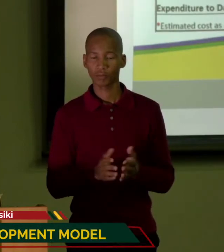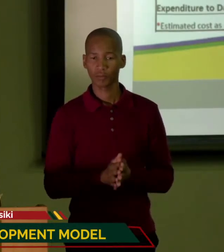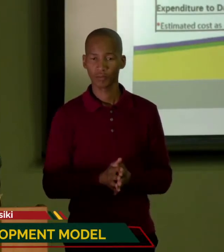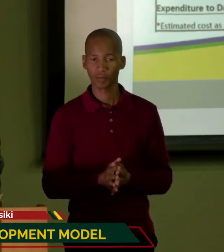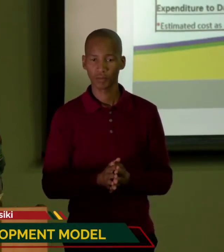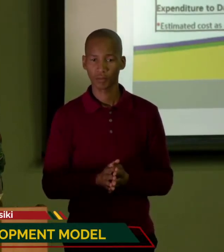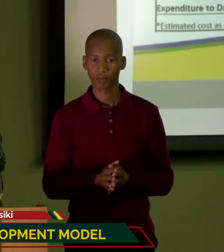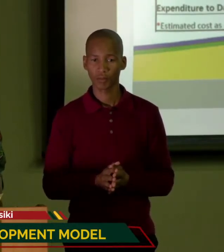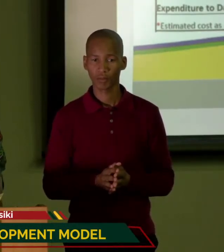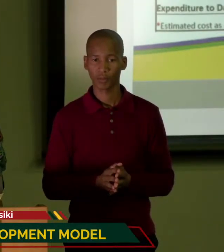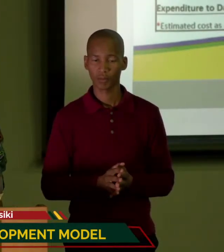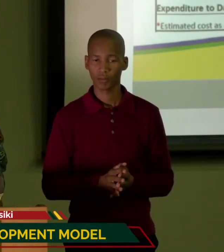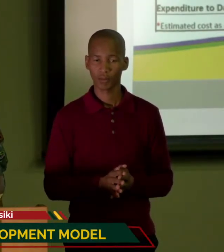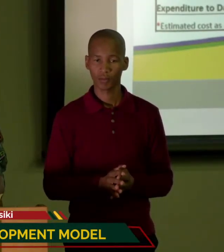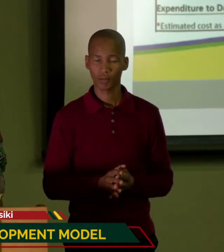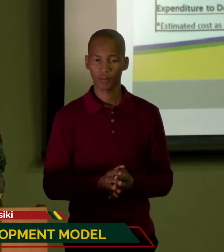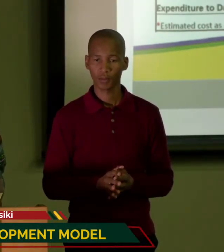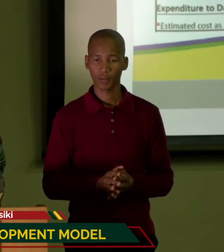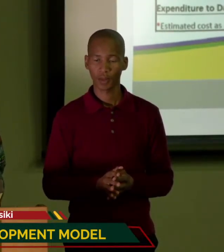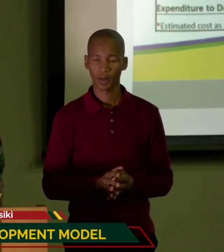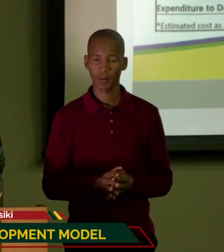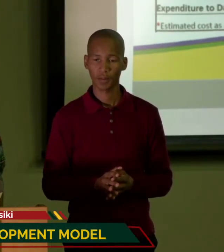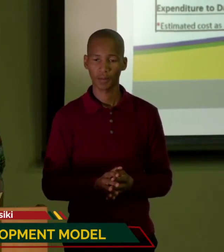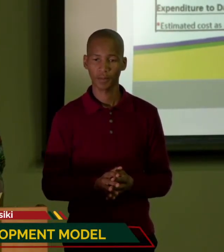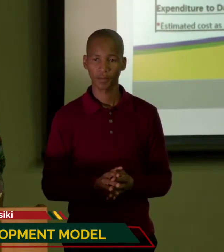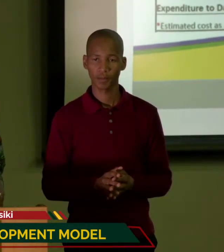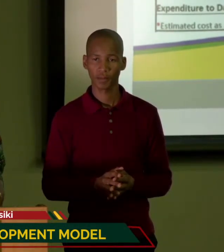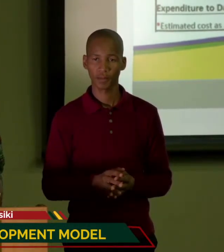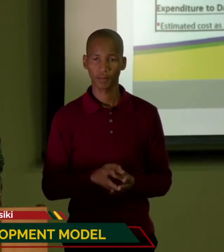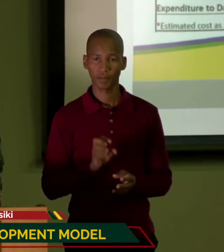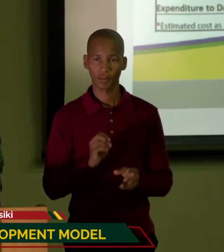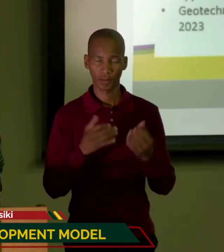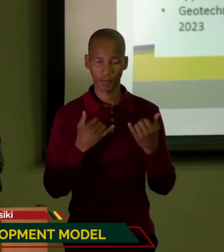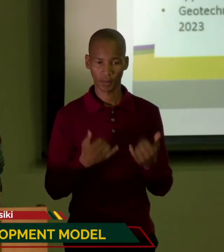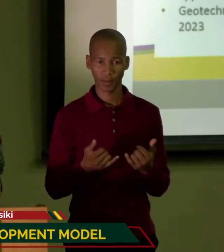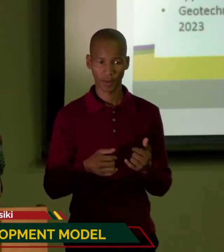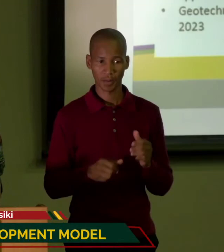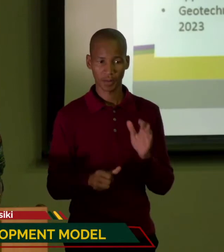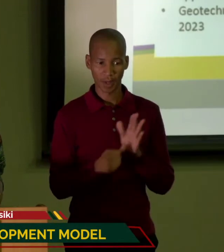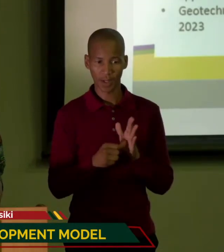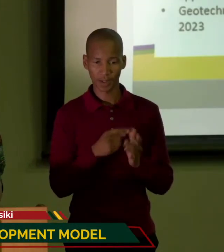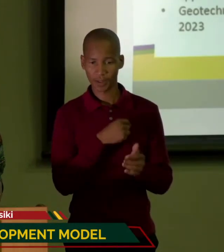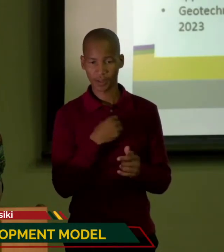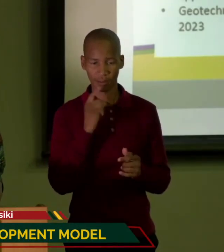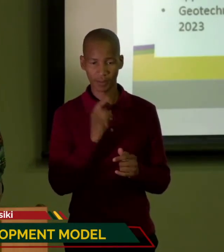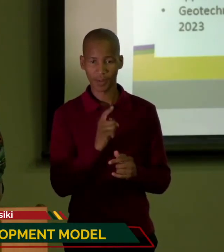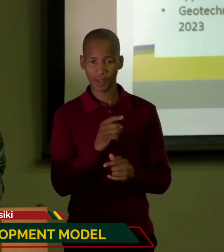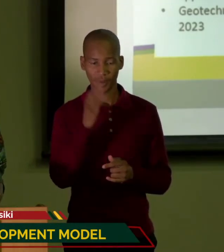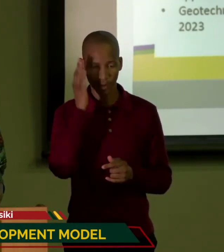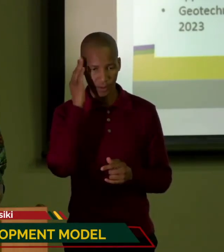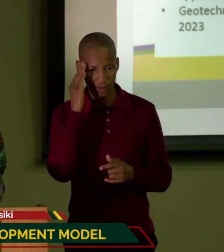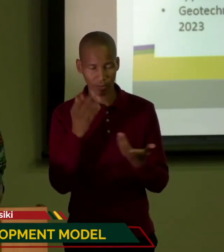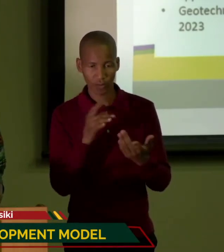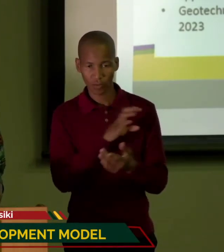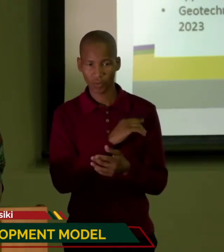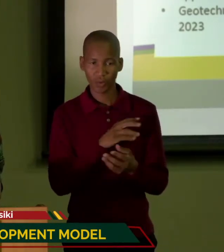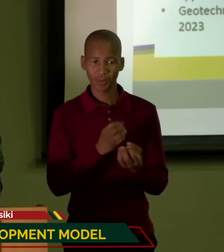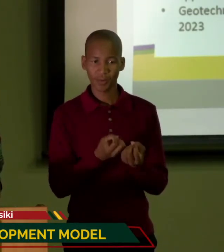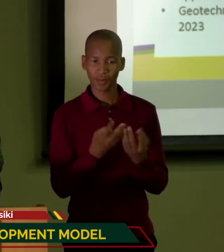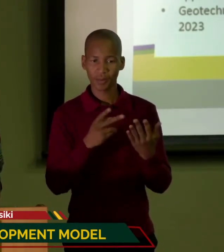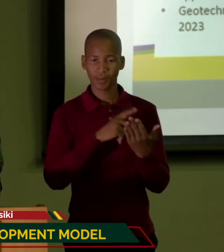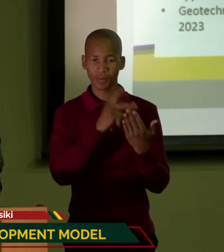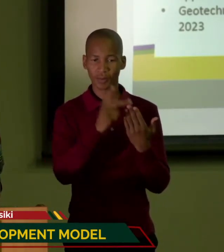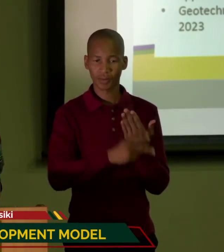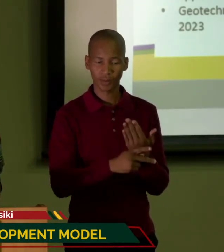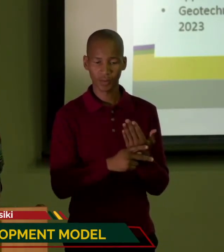sithi thina nimthumele. We're saying that oku kokuba irealizeke because there are project